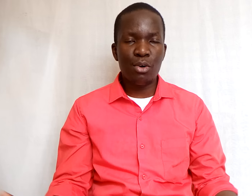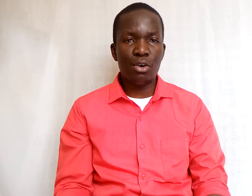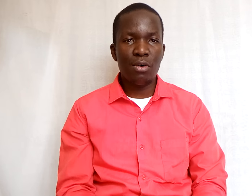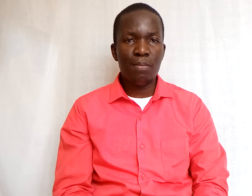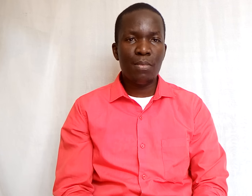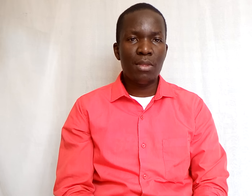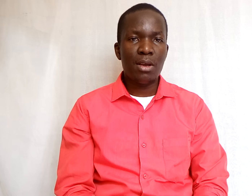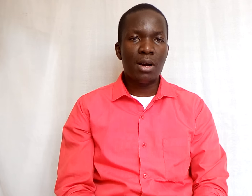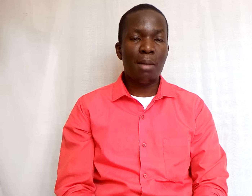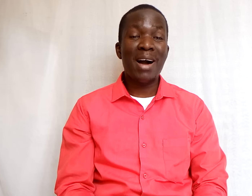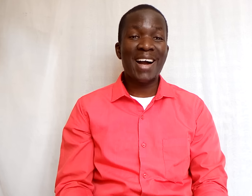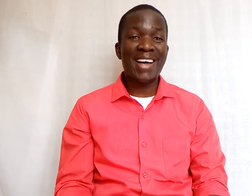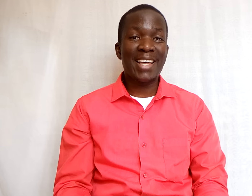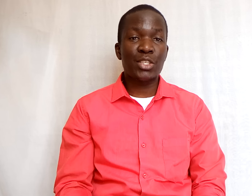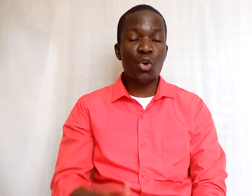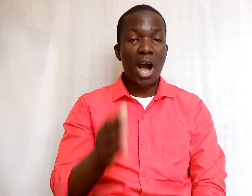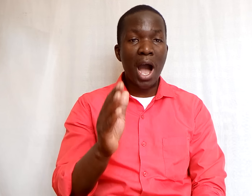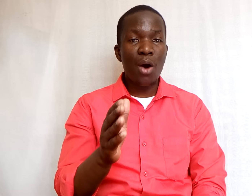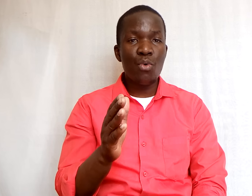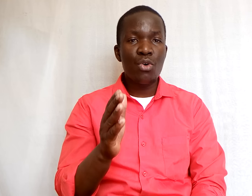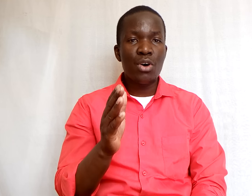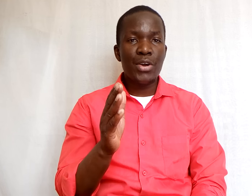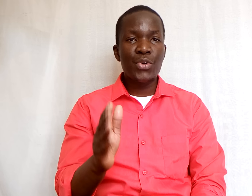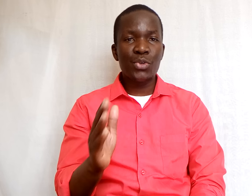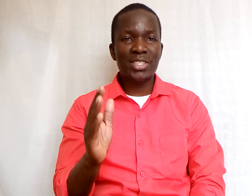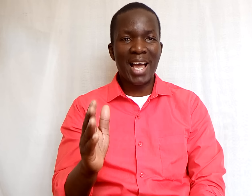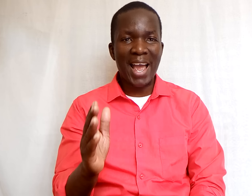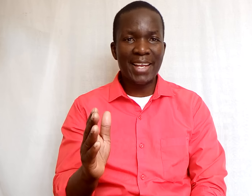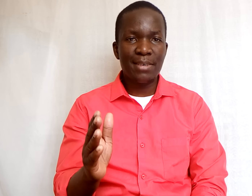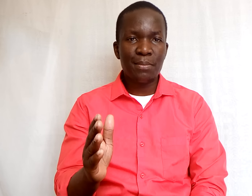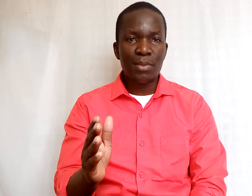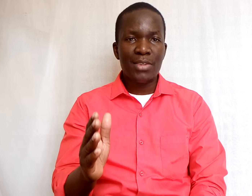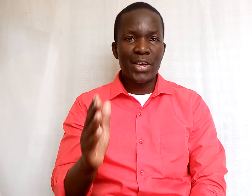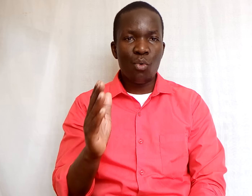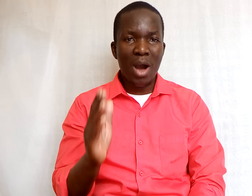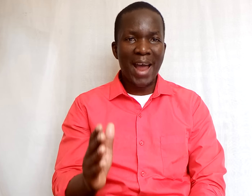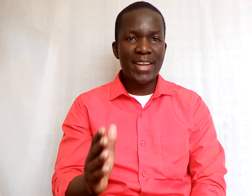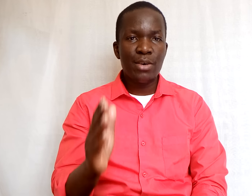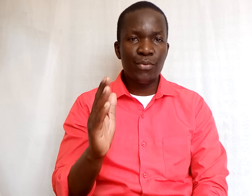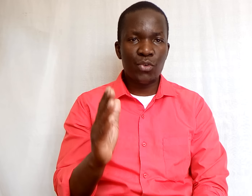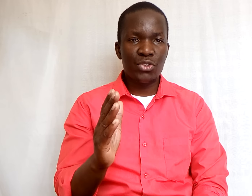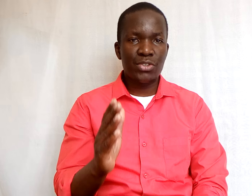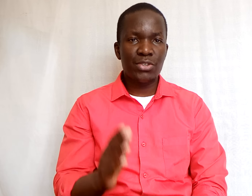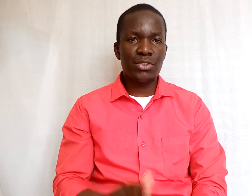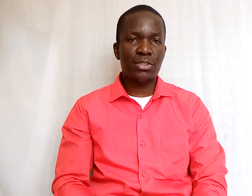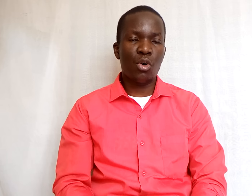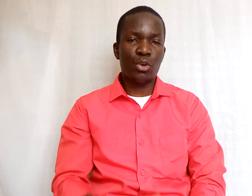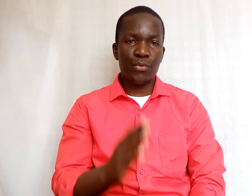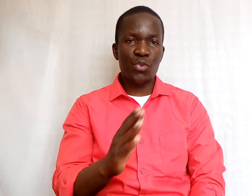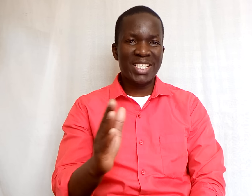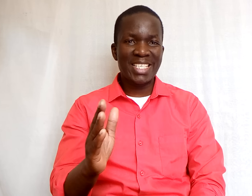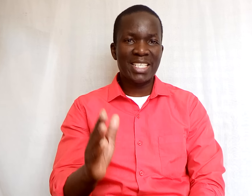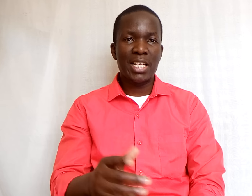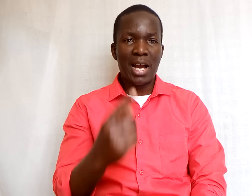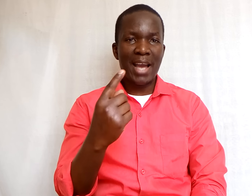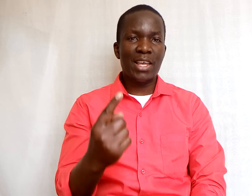pineapple, among others. So how do you sign the word fruits or fruit? Either